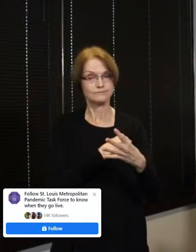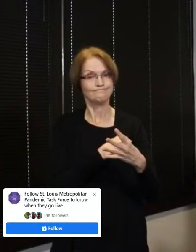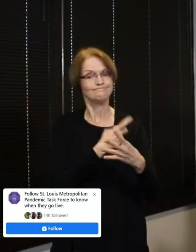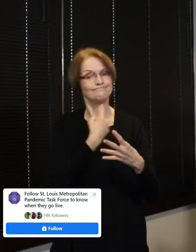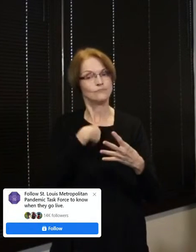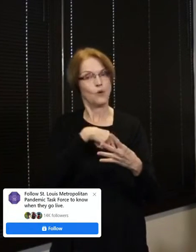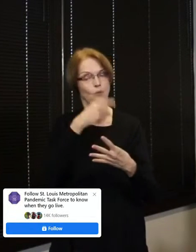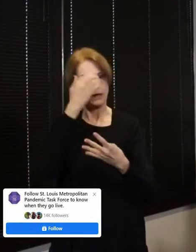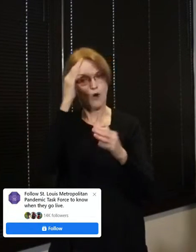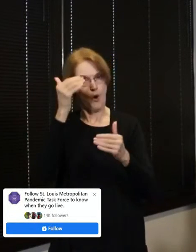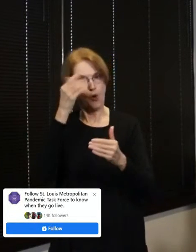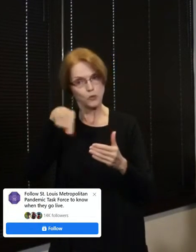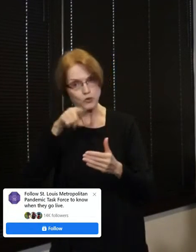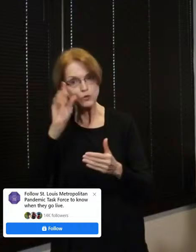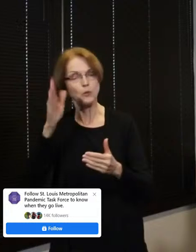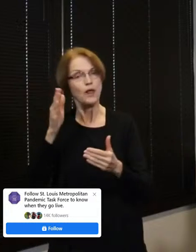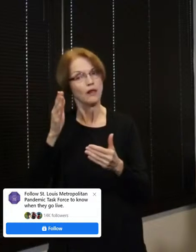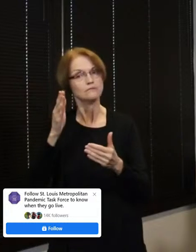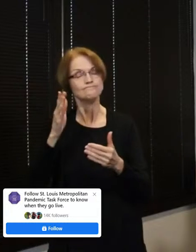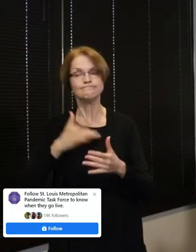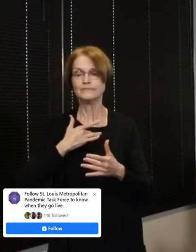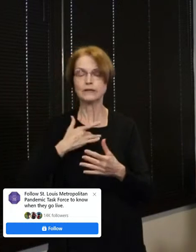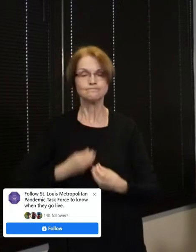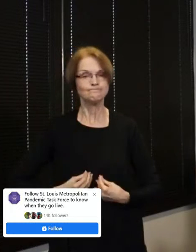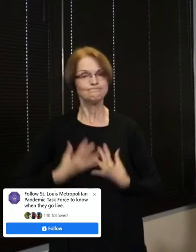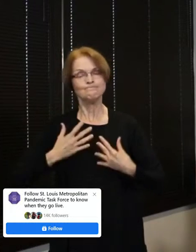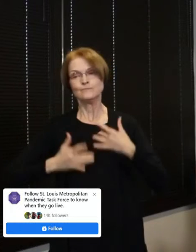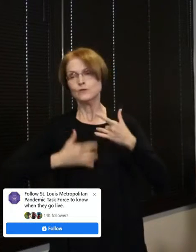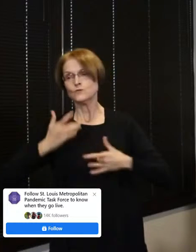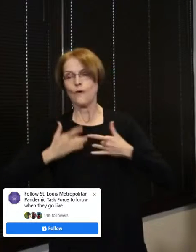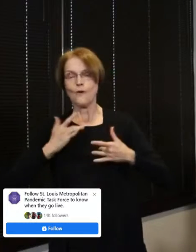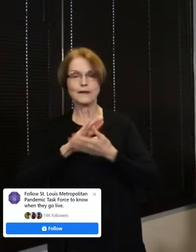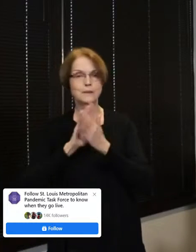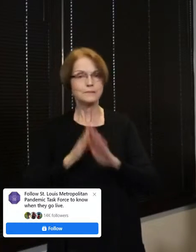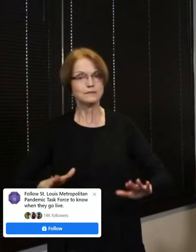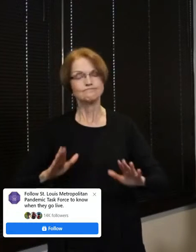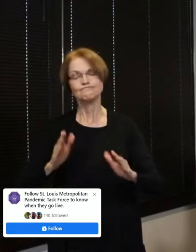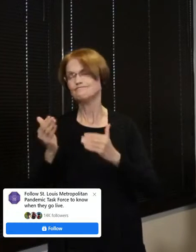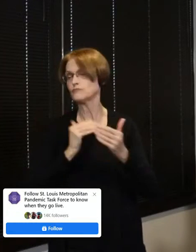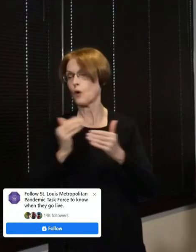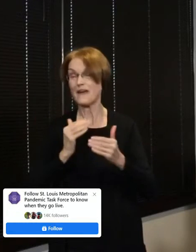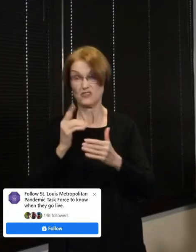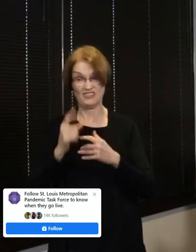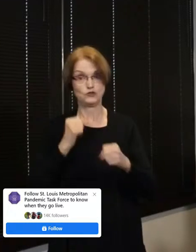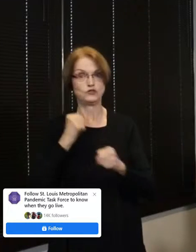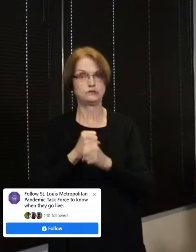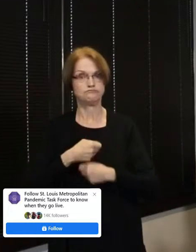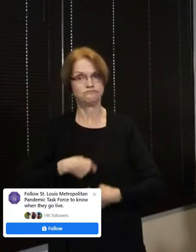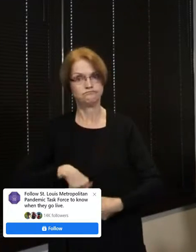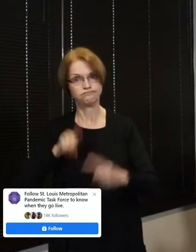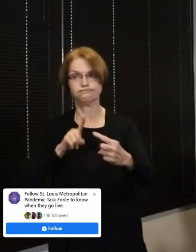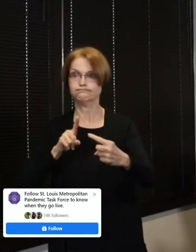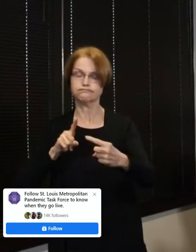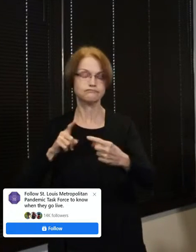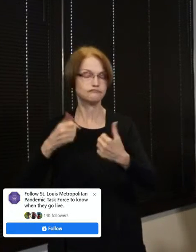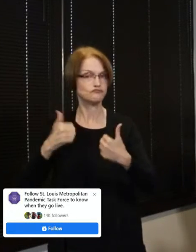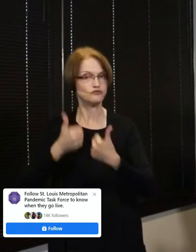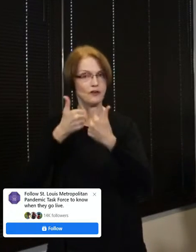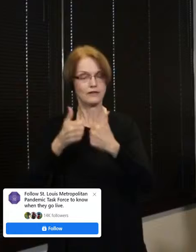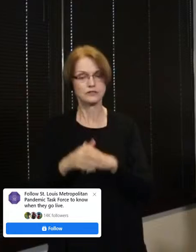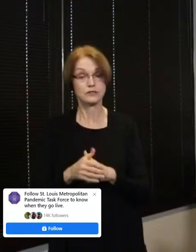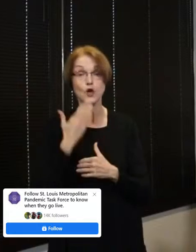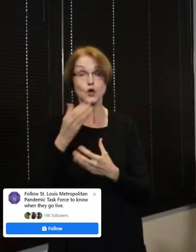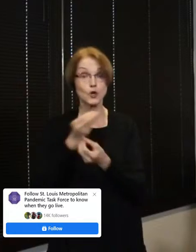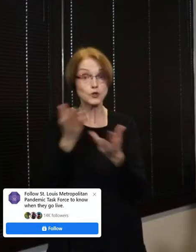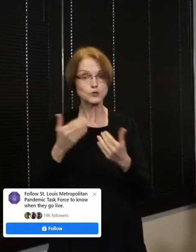really incredible joy and peace this holiday season despite all of our year's challenges. The good news is that we now